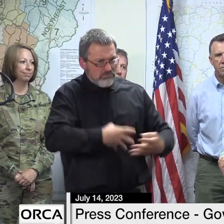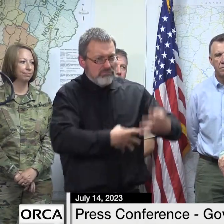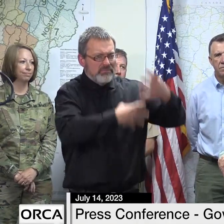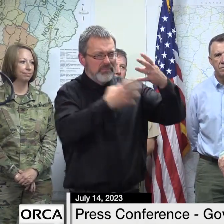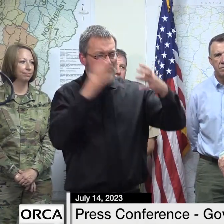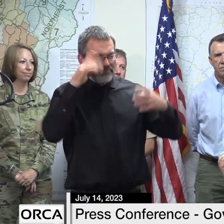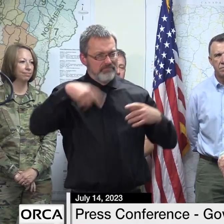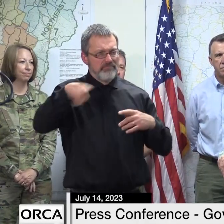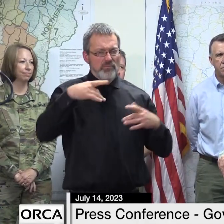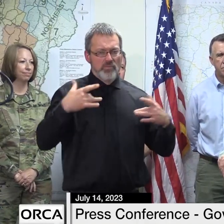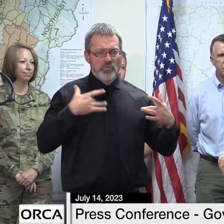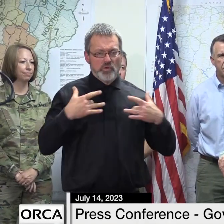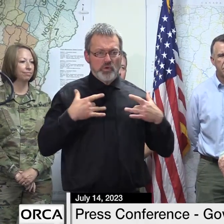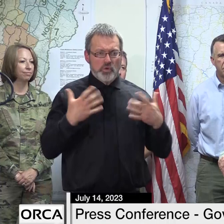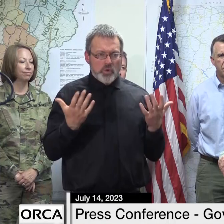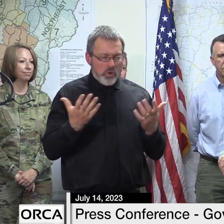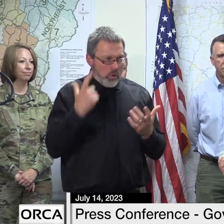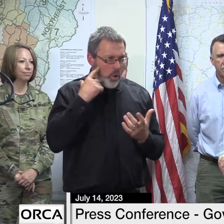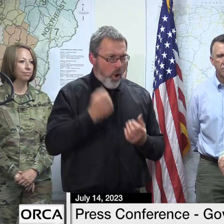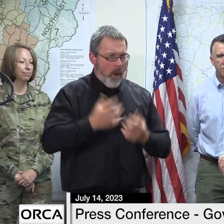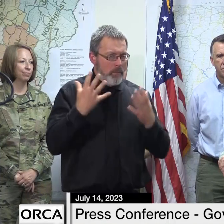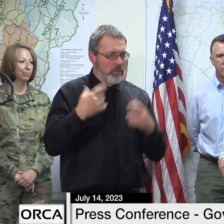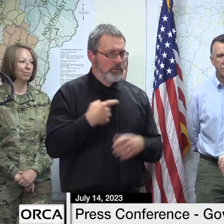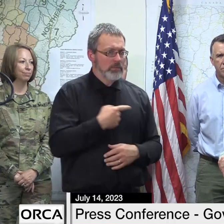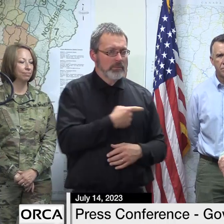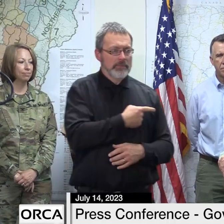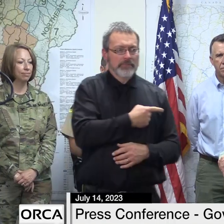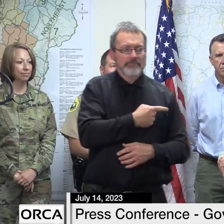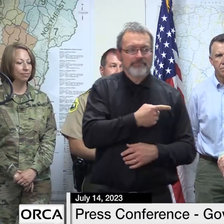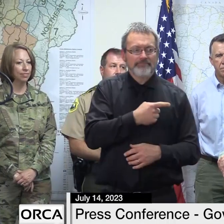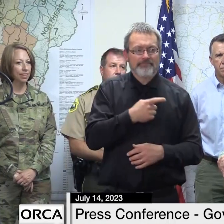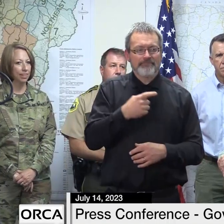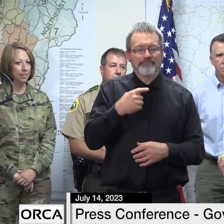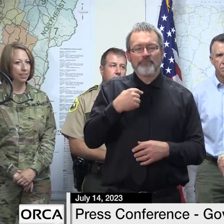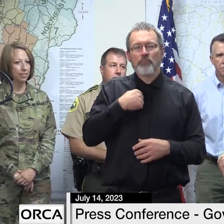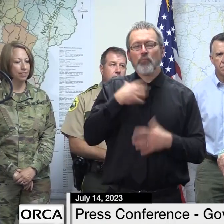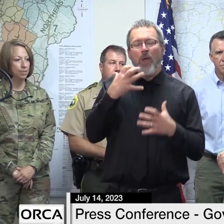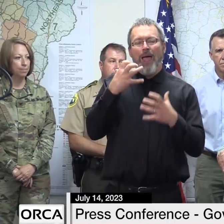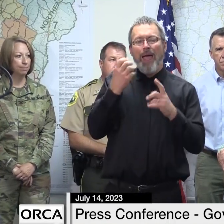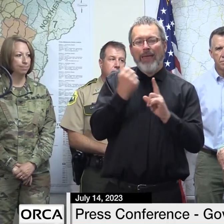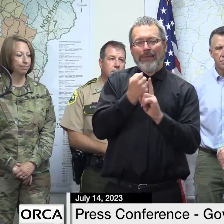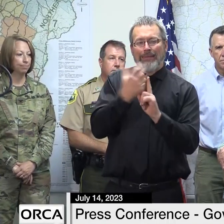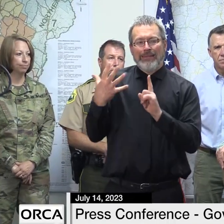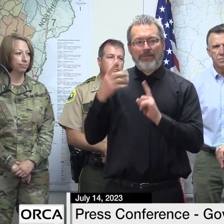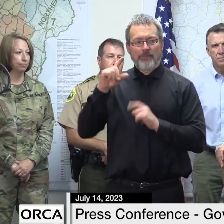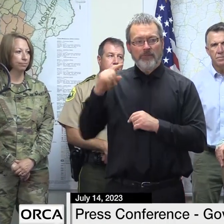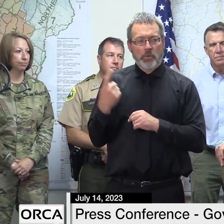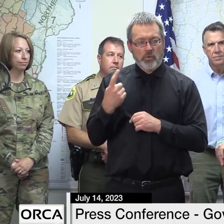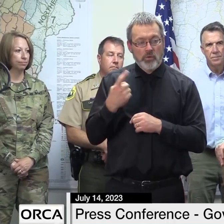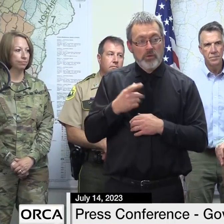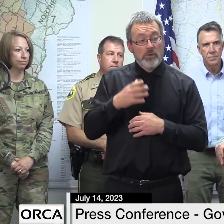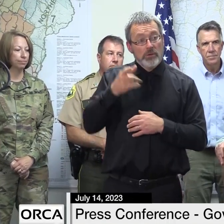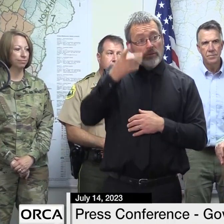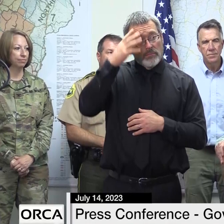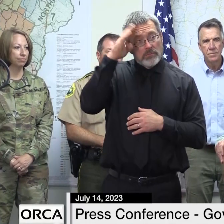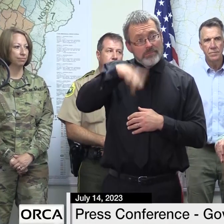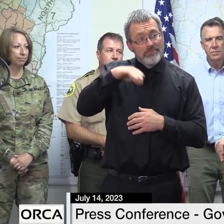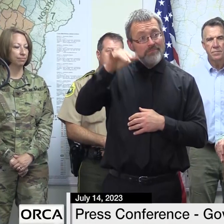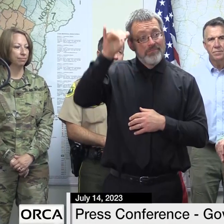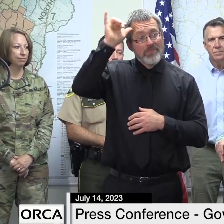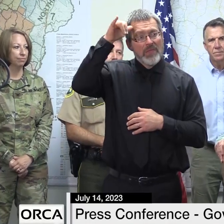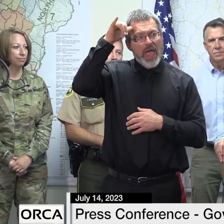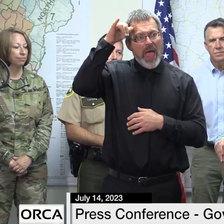and what's been done about it? Just a little background. As many of you know, cows have to be milked twice a